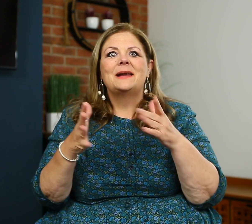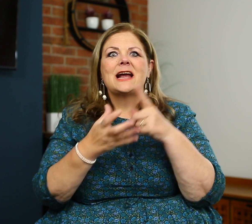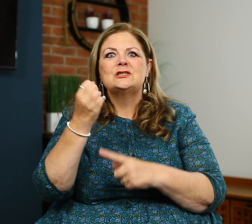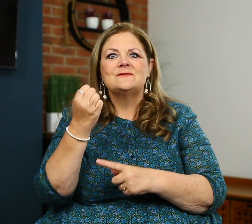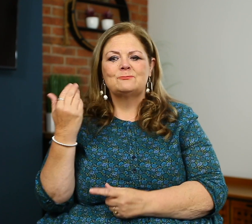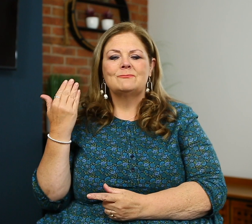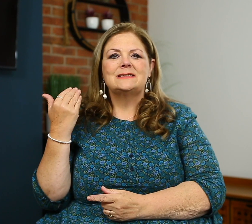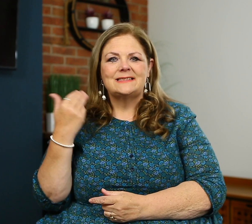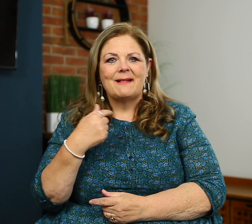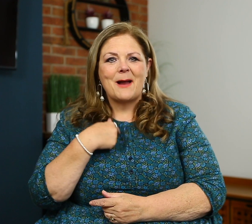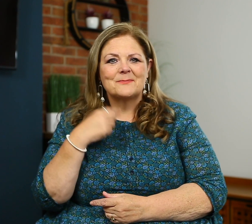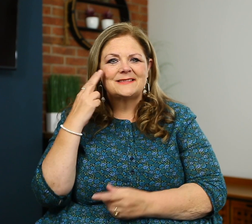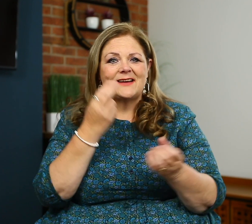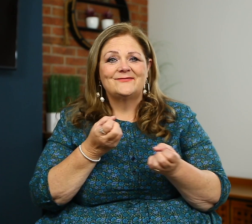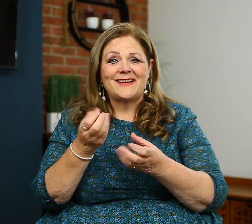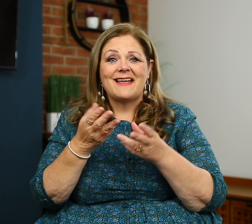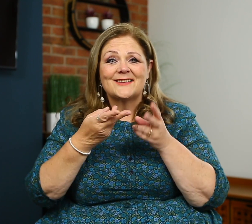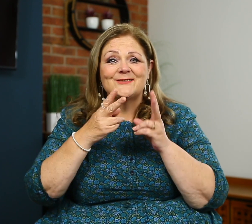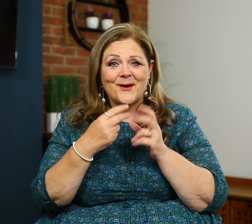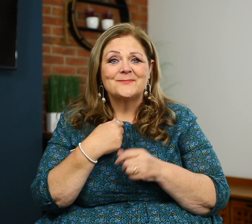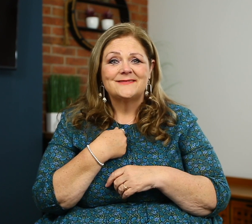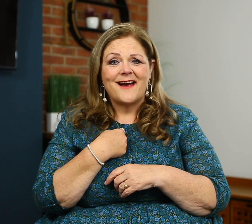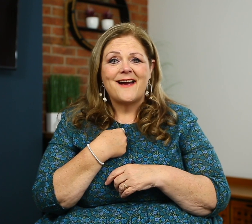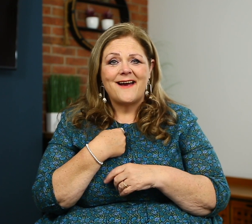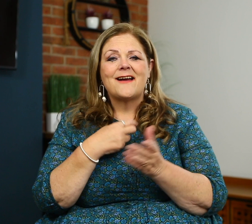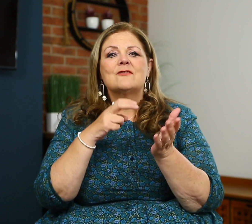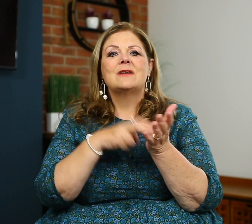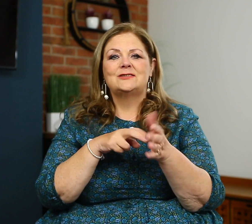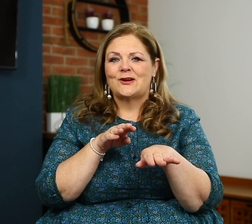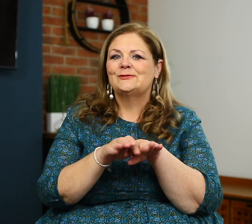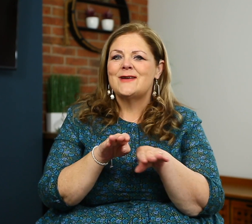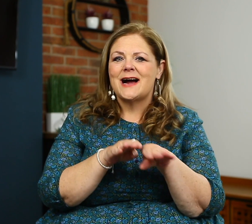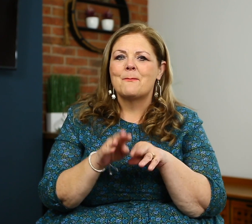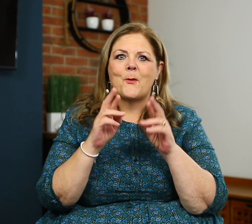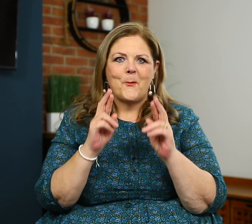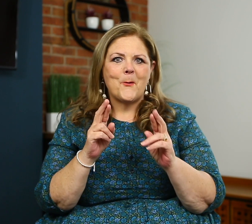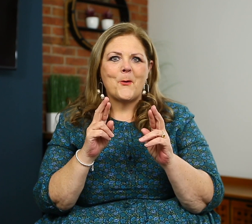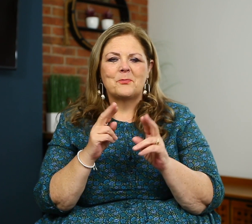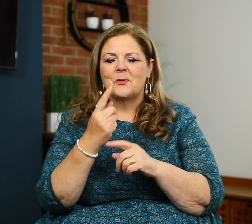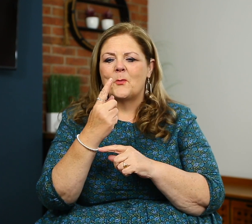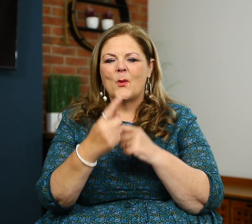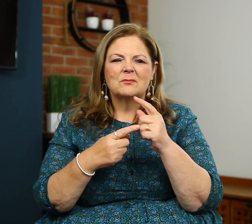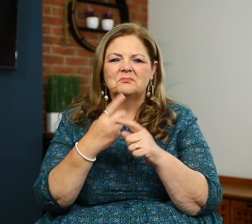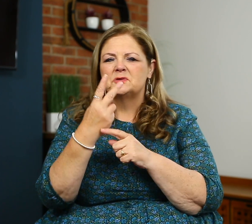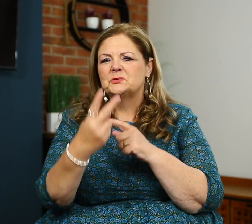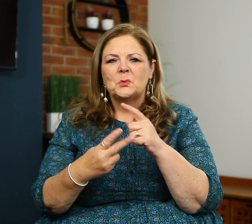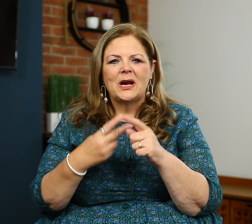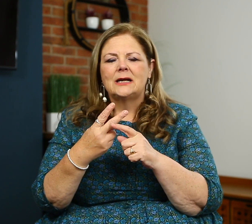major achievement. I've become a registered trainee deaf relay interpreter. So I'm hoping in the next year or two that